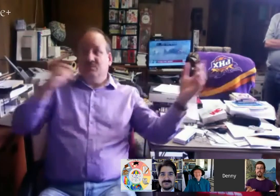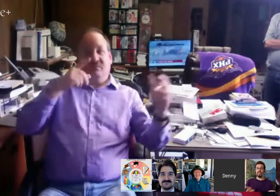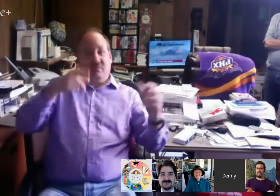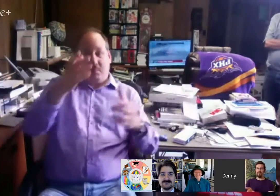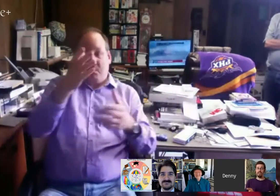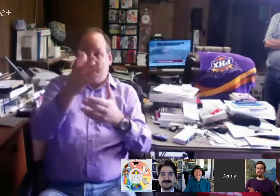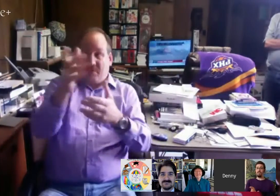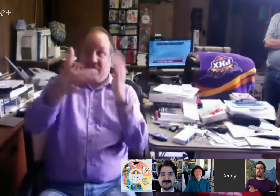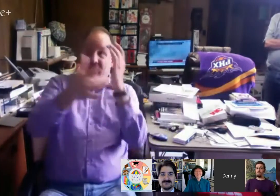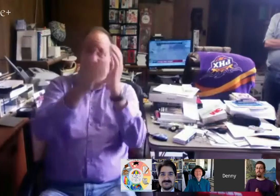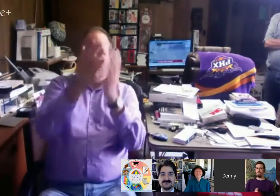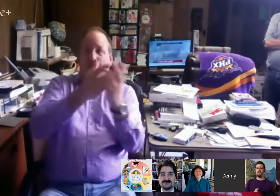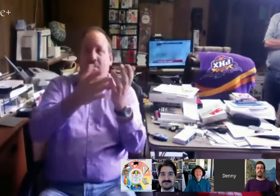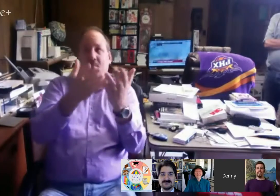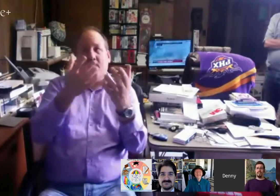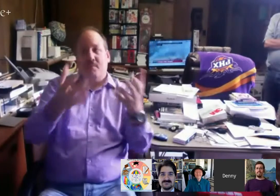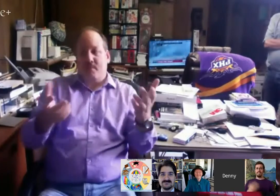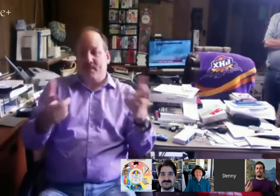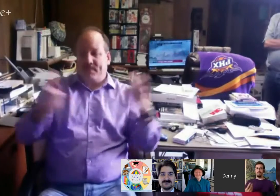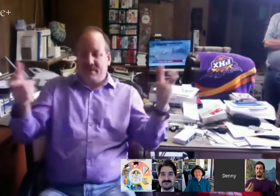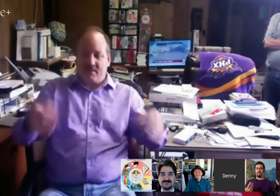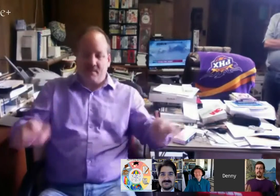costly, and you just have to use all the